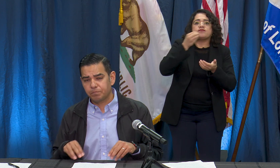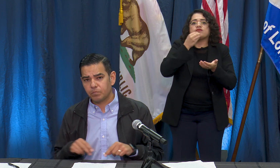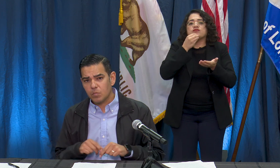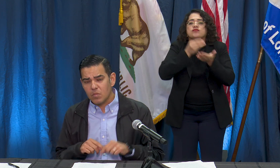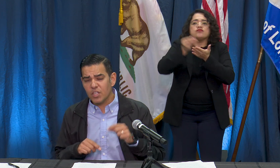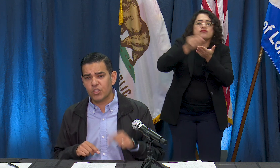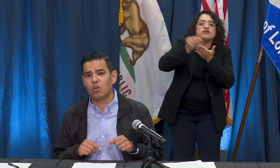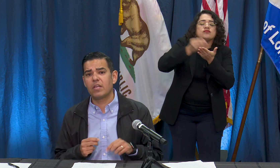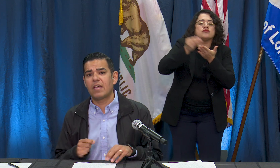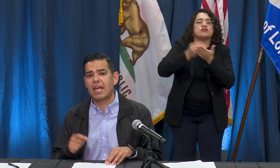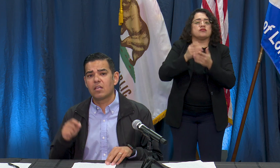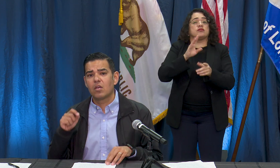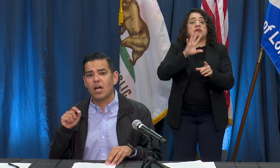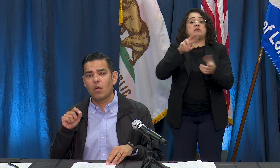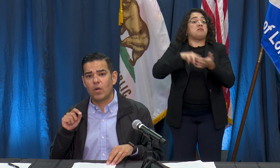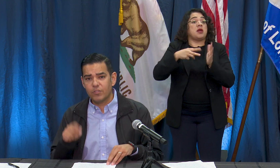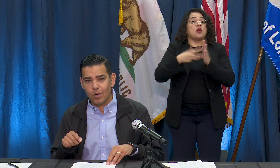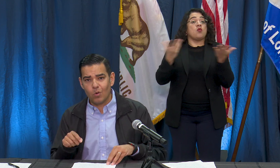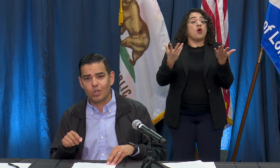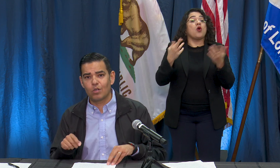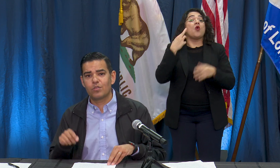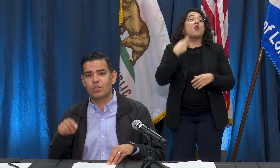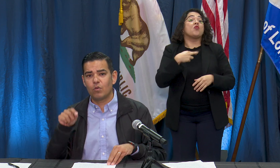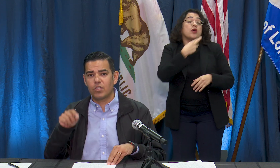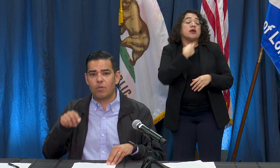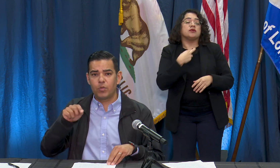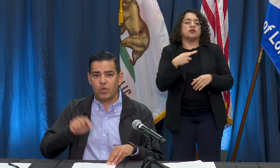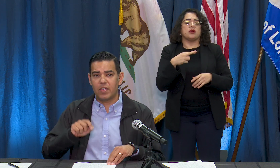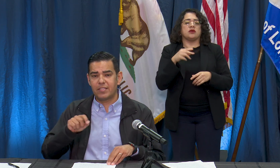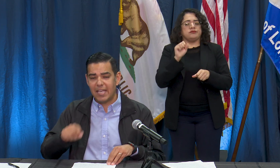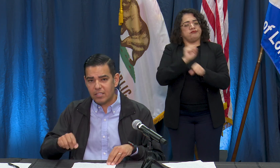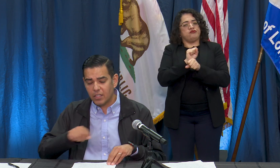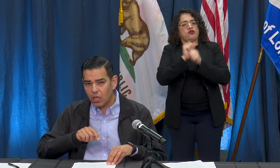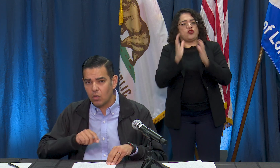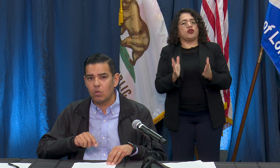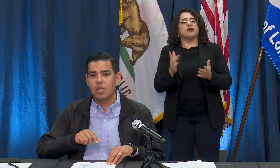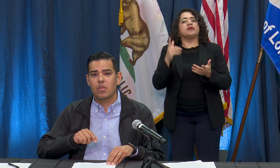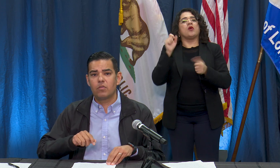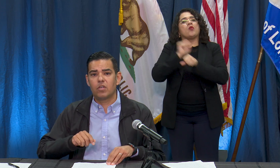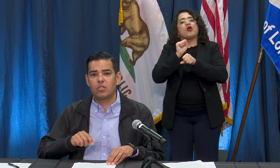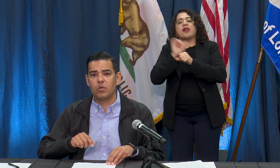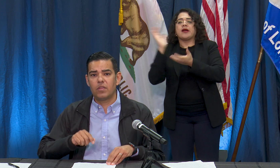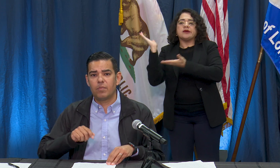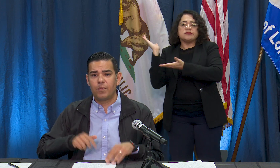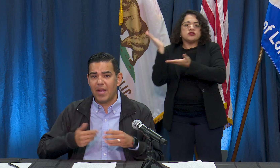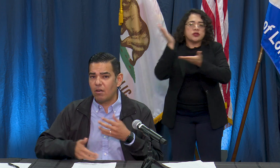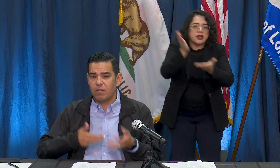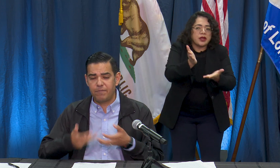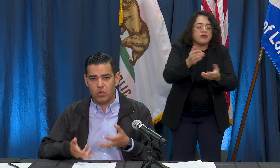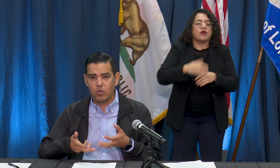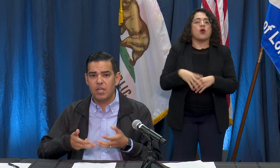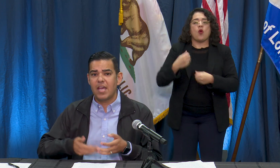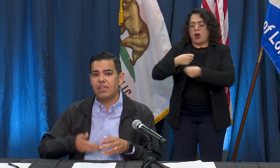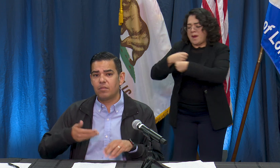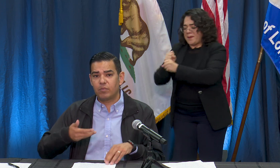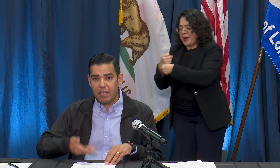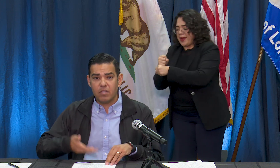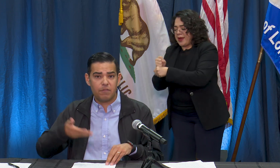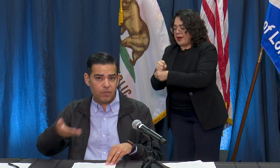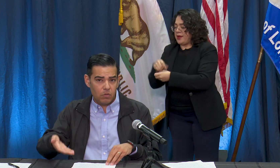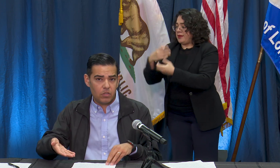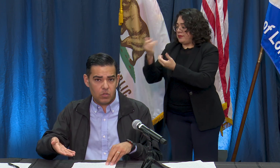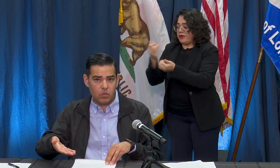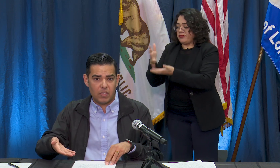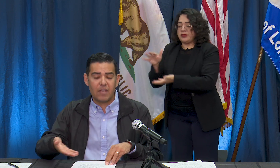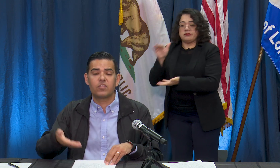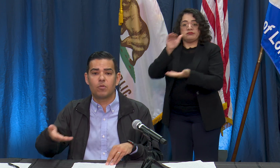order ensuring that restaurant workers, those that are doing the take to go, those that are doing the preparing the food and then giving